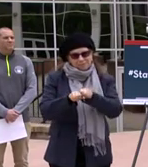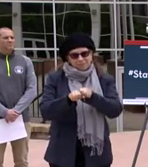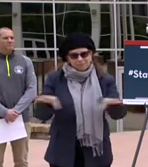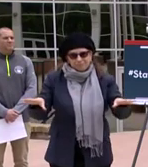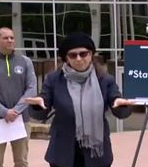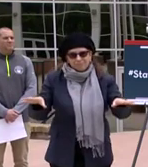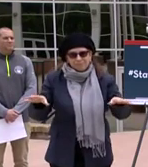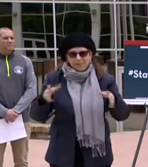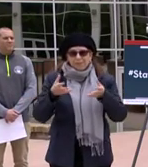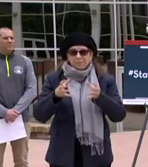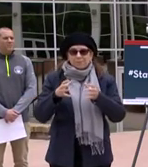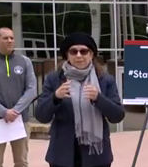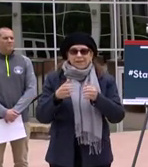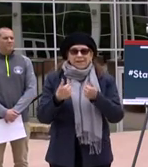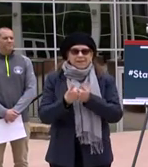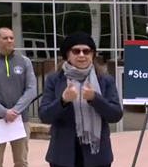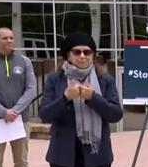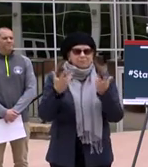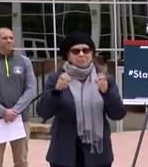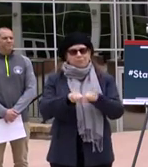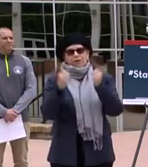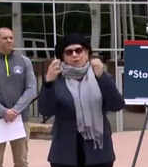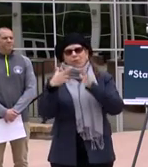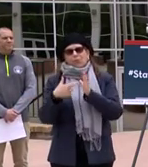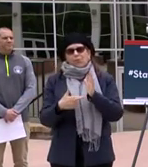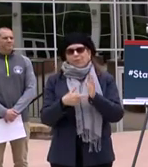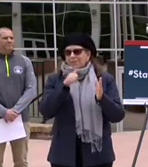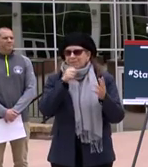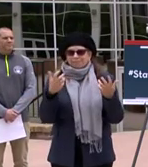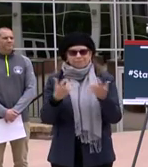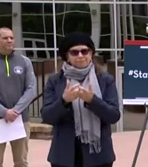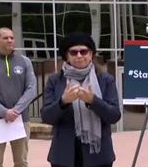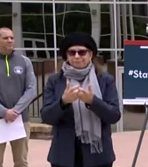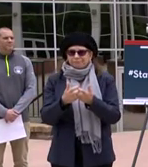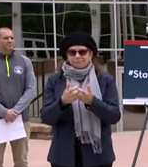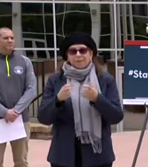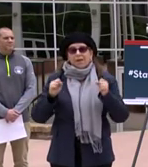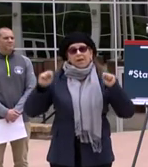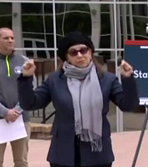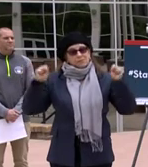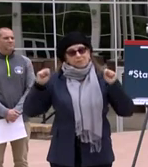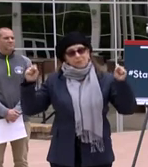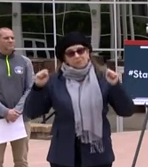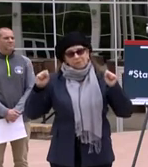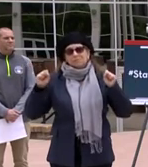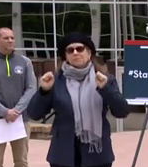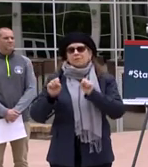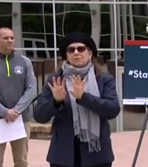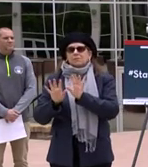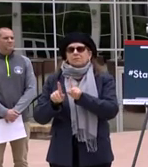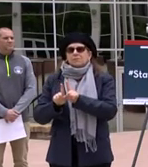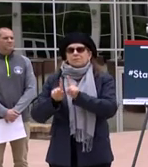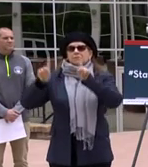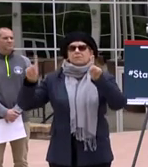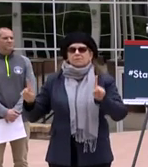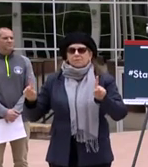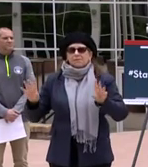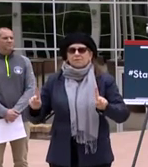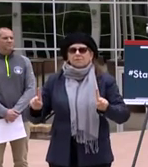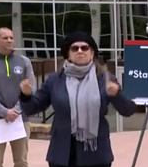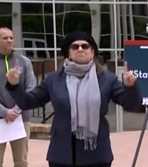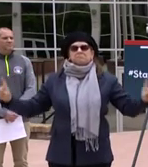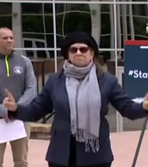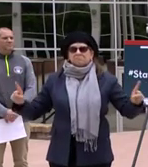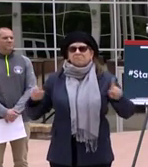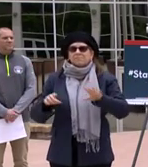about exercising in groups. But in an individual case, you could just say you were on your way to the store, or you